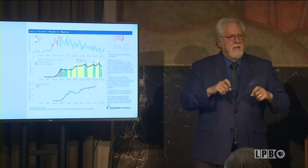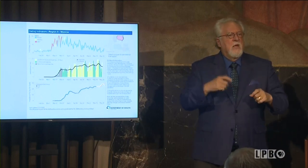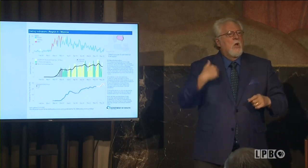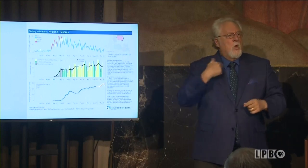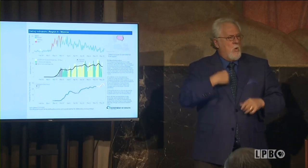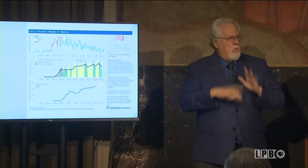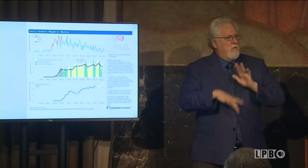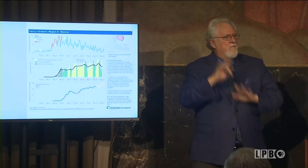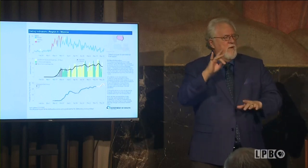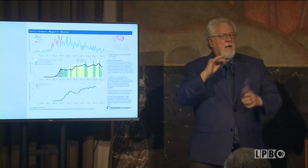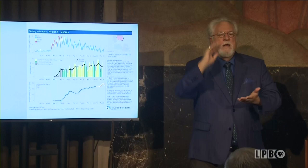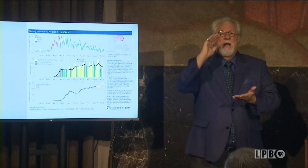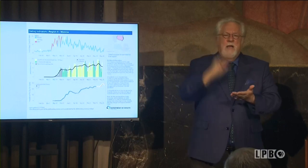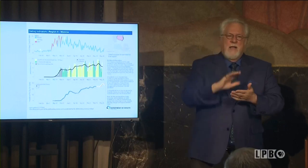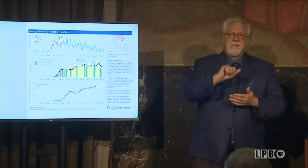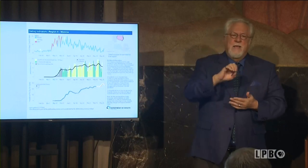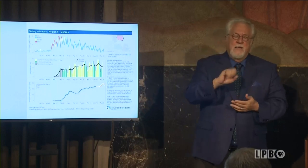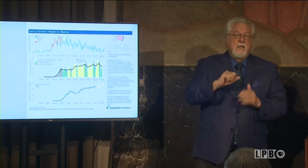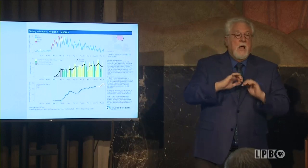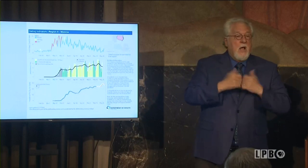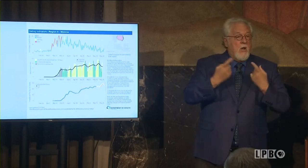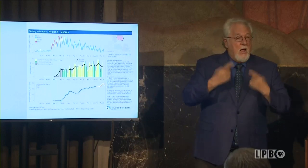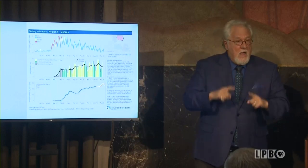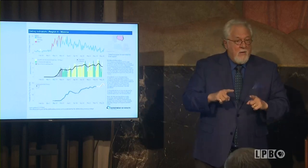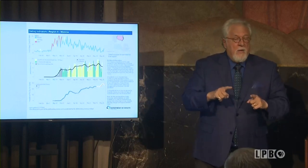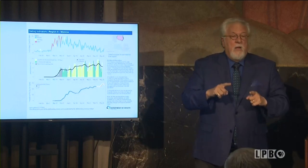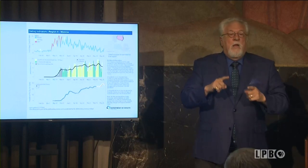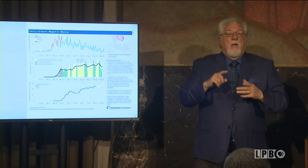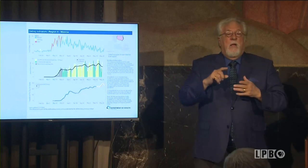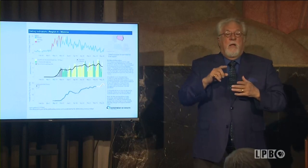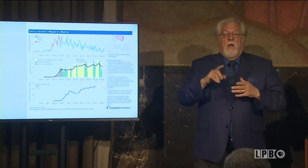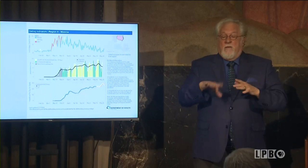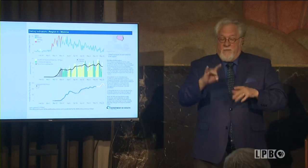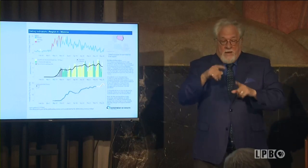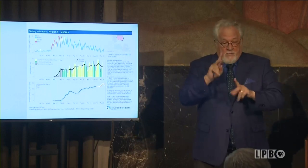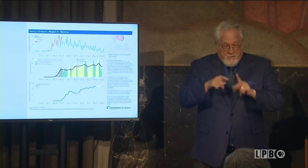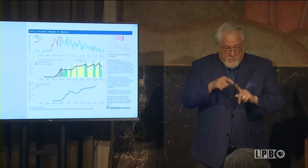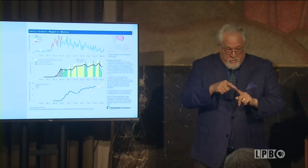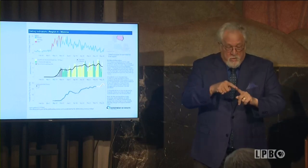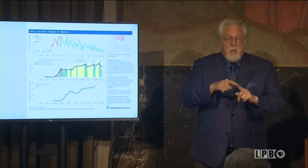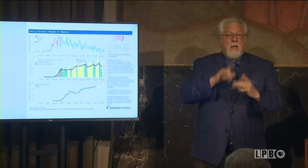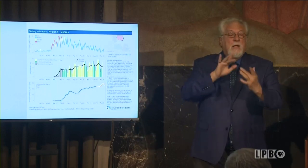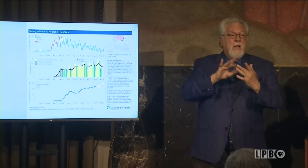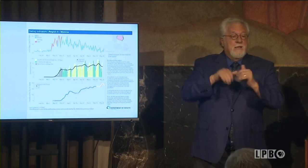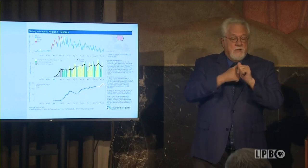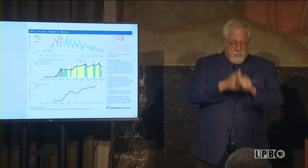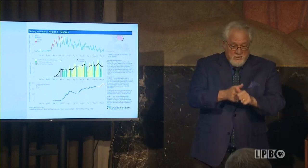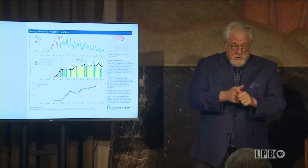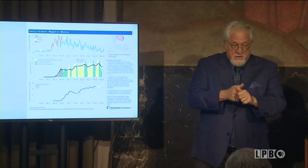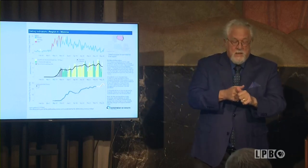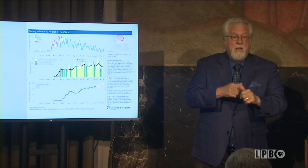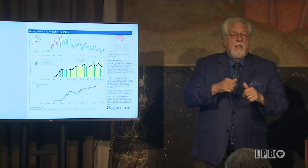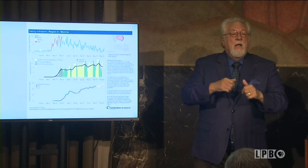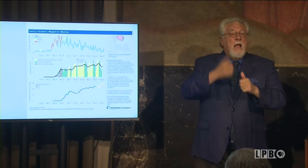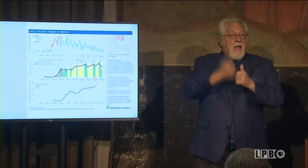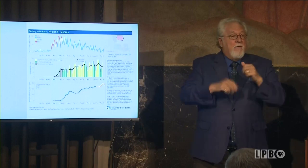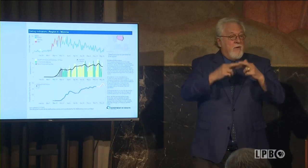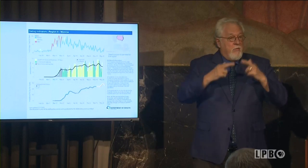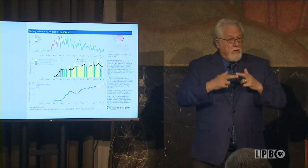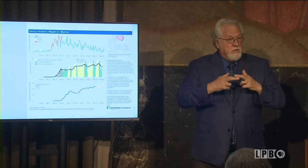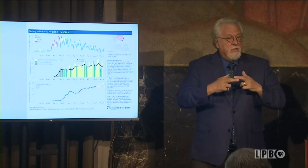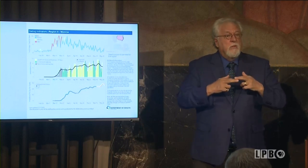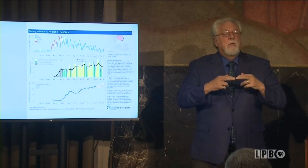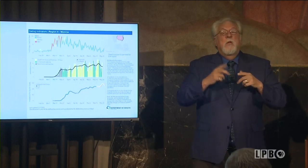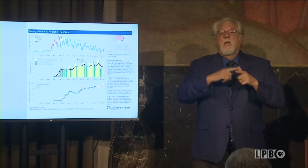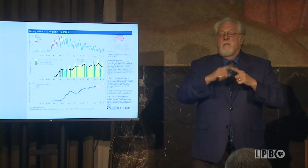we find fewer cases. And the way that that's going to happen is as we find people, as we do contact tracing in every region of the state, as